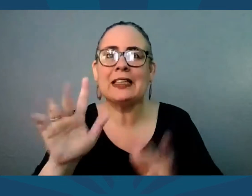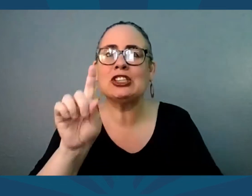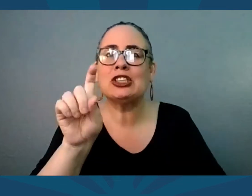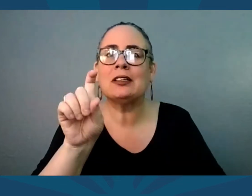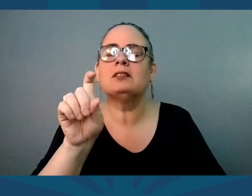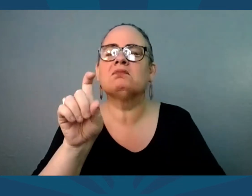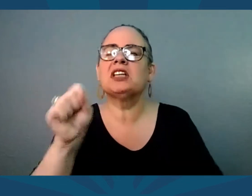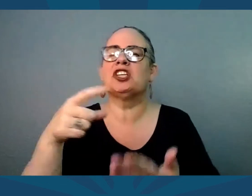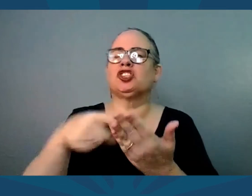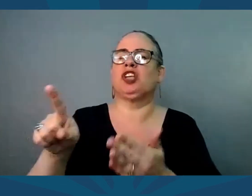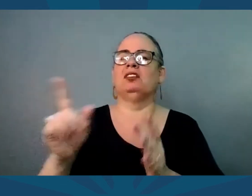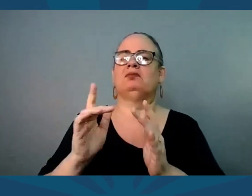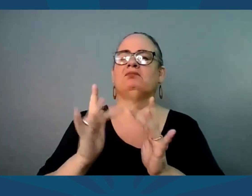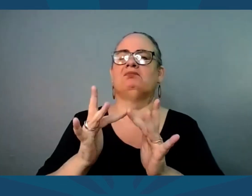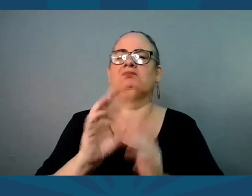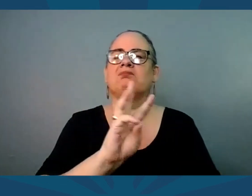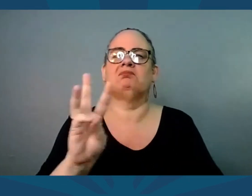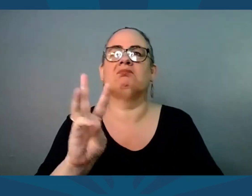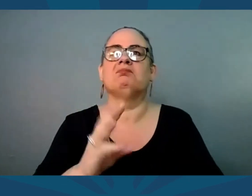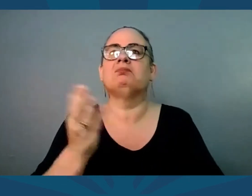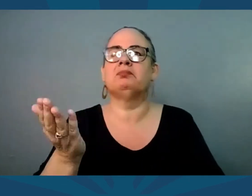Not sure if you're already registered?